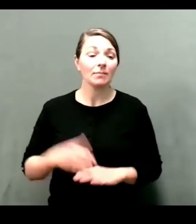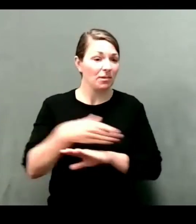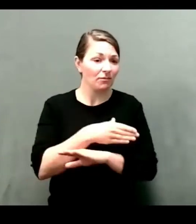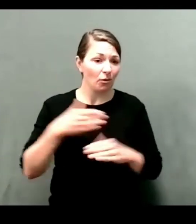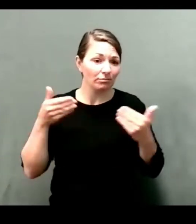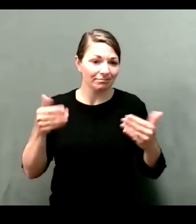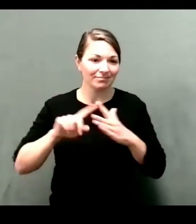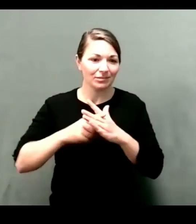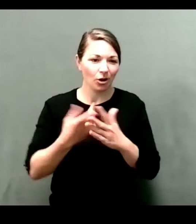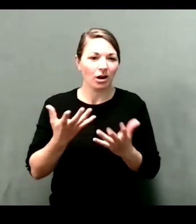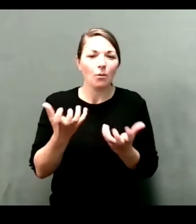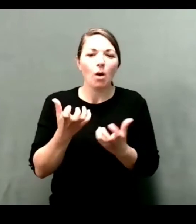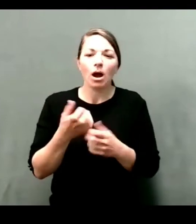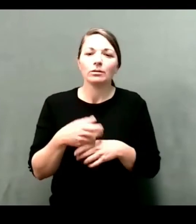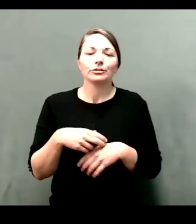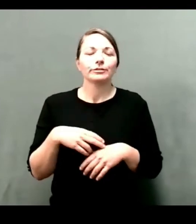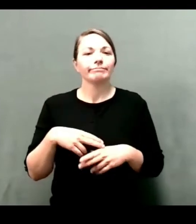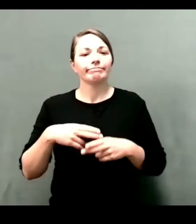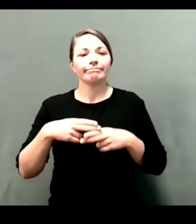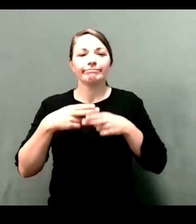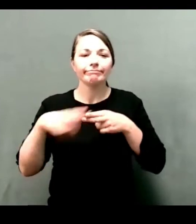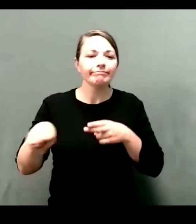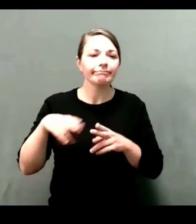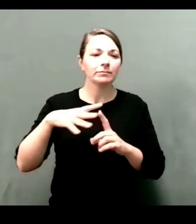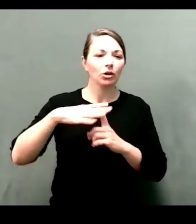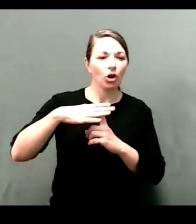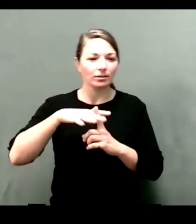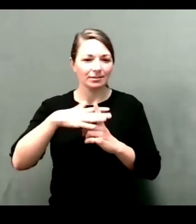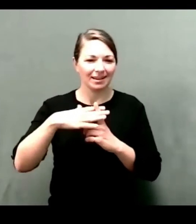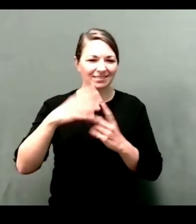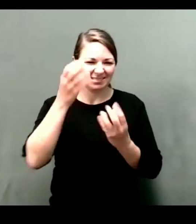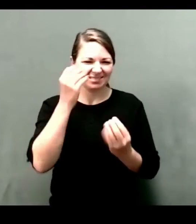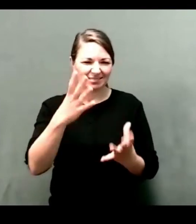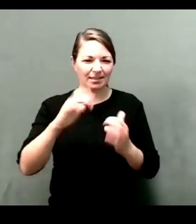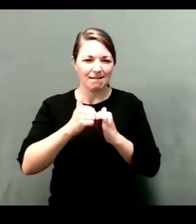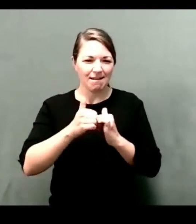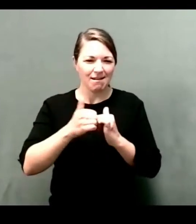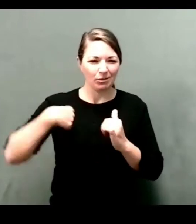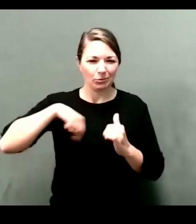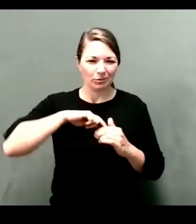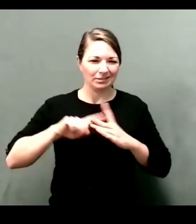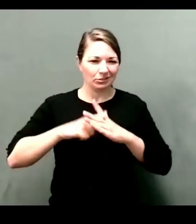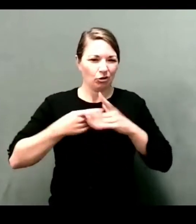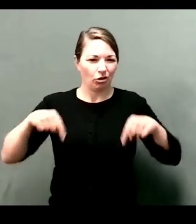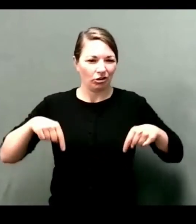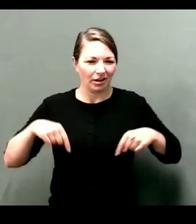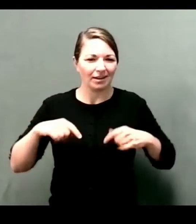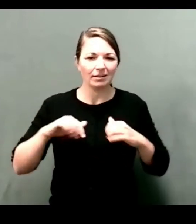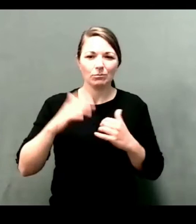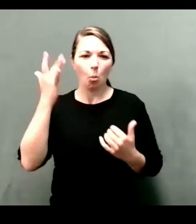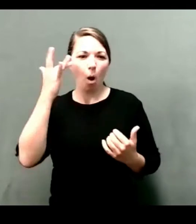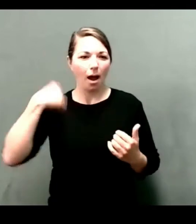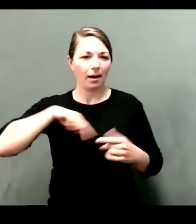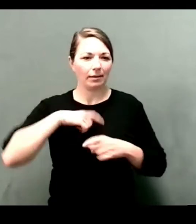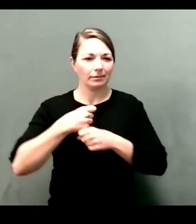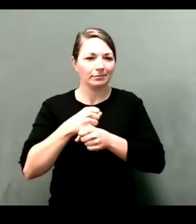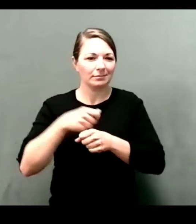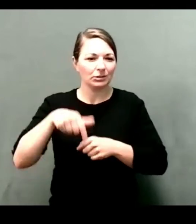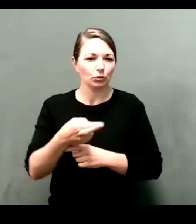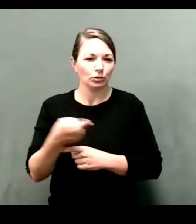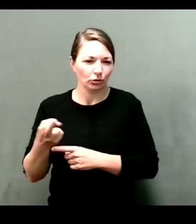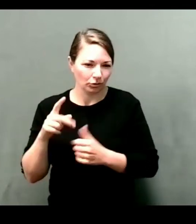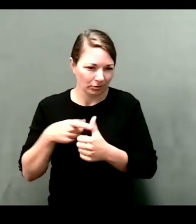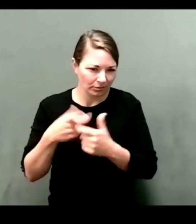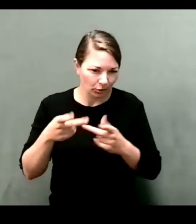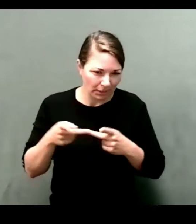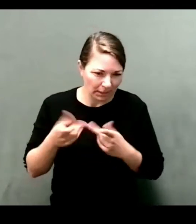Before we get going here, I'd like to give you all just a little bit of context about how we got here and what prompted us to create this resource in the first place. So as I mentioned, I'm